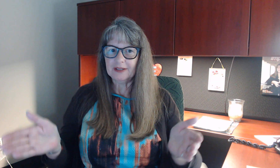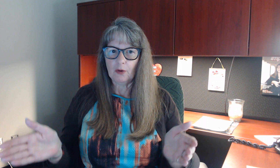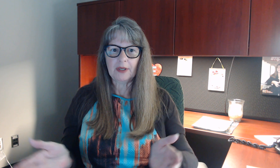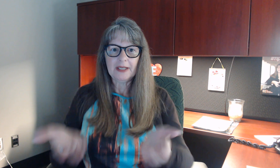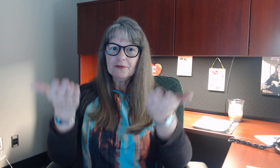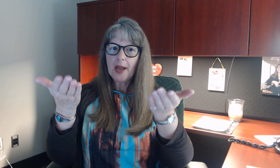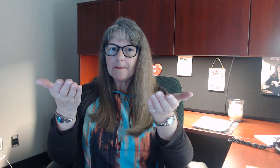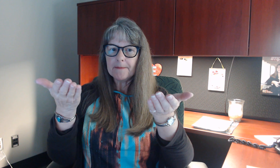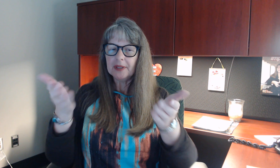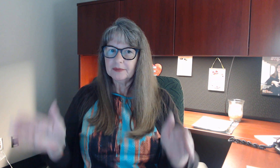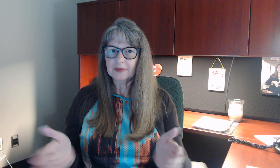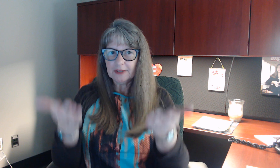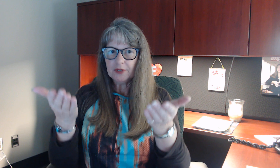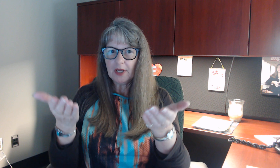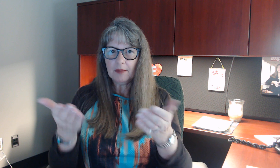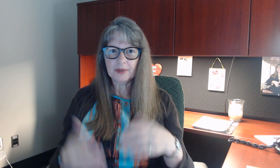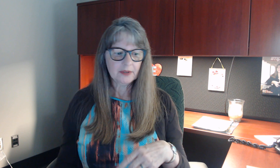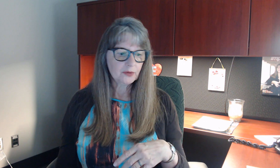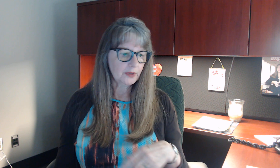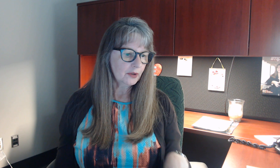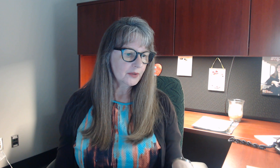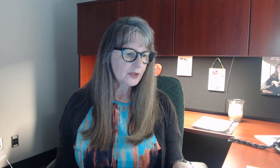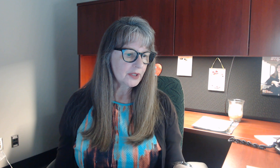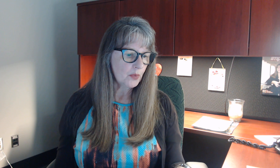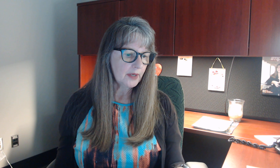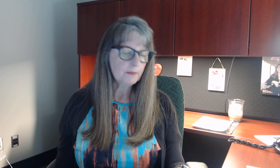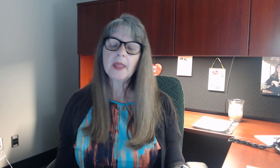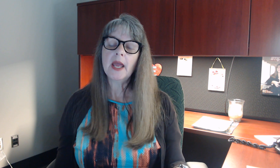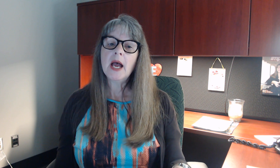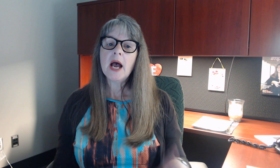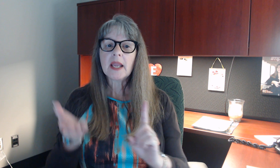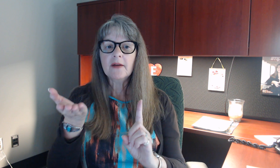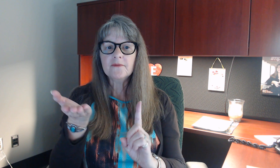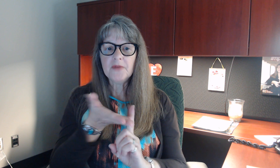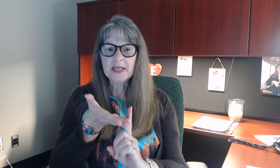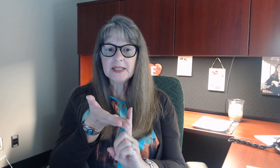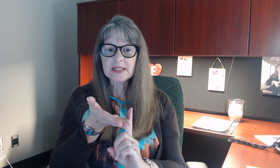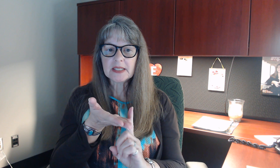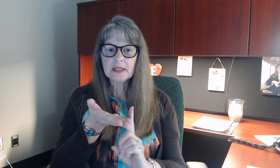or lift up, to encourage someone. Convince.